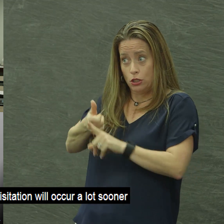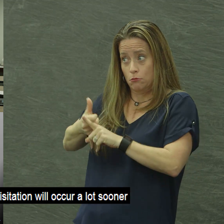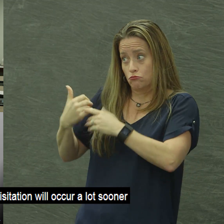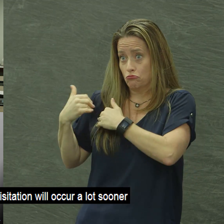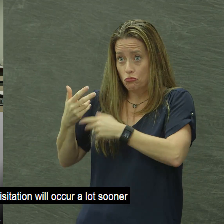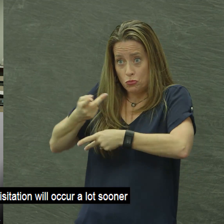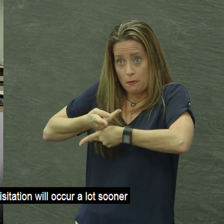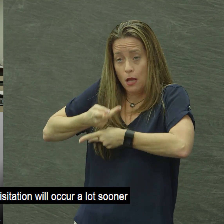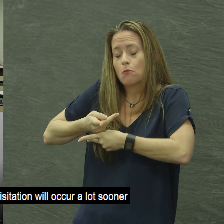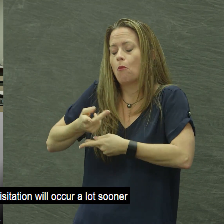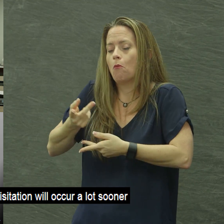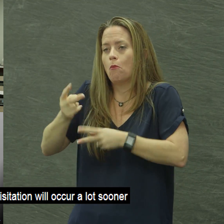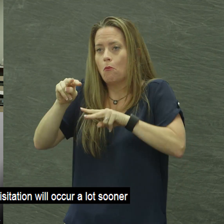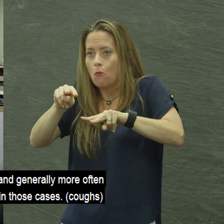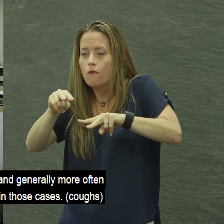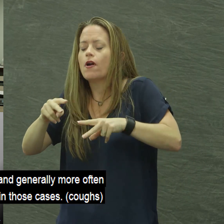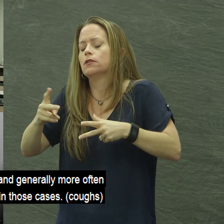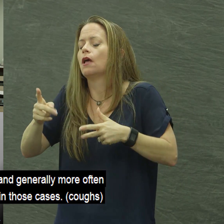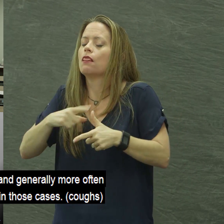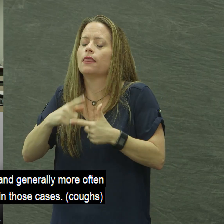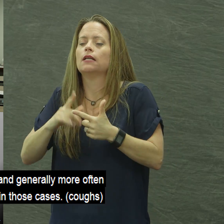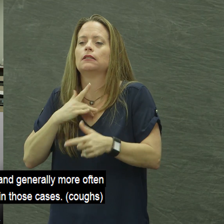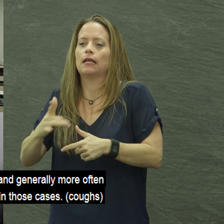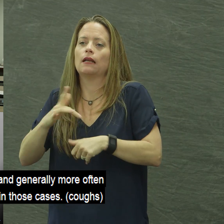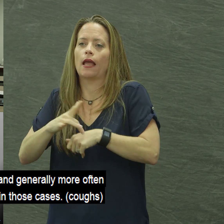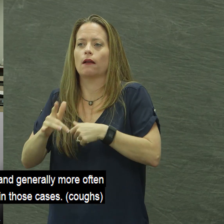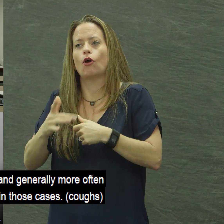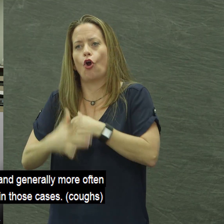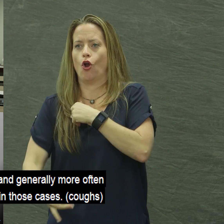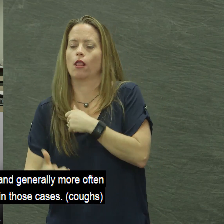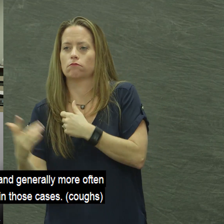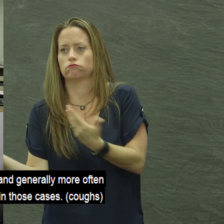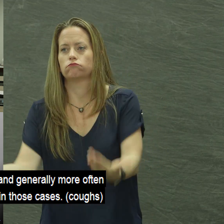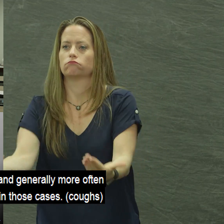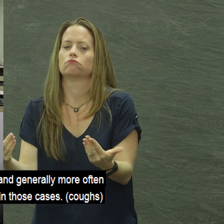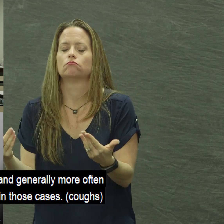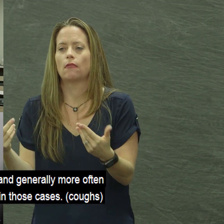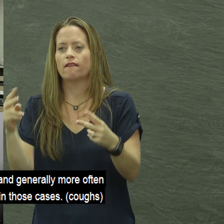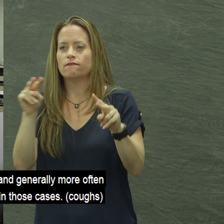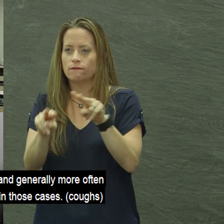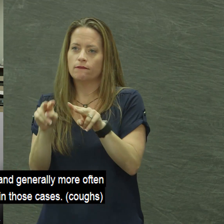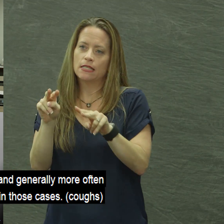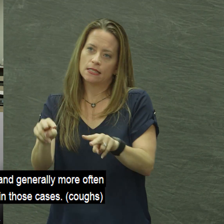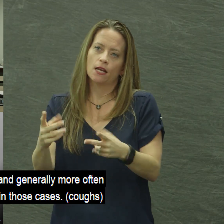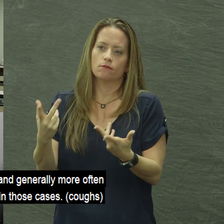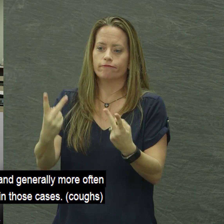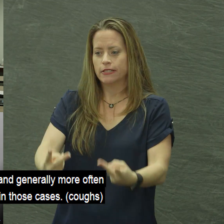then visitation will occur a lot sooner and generally more often in those cases.